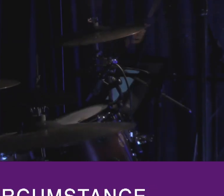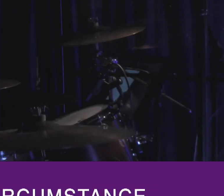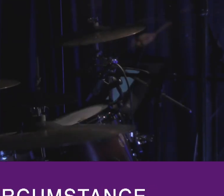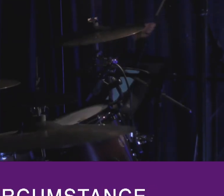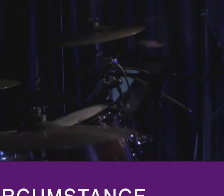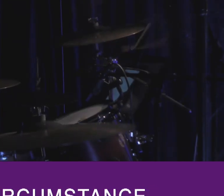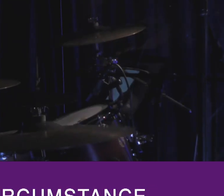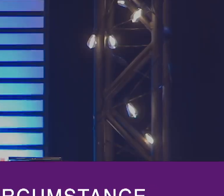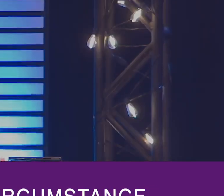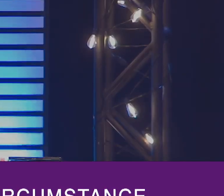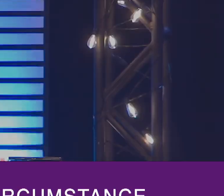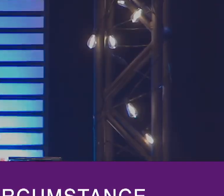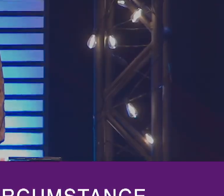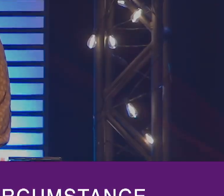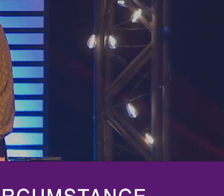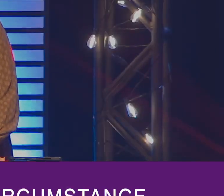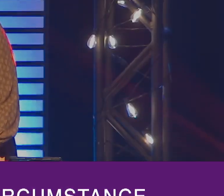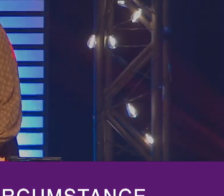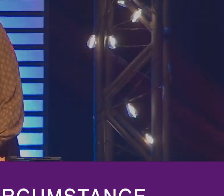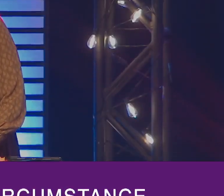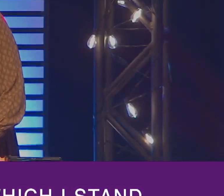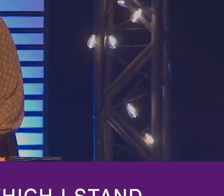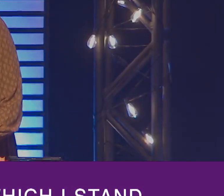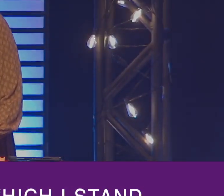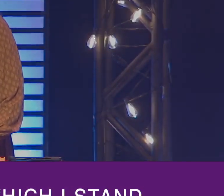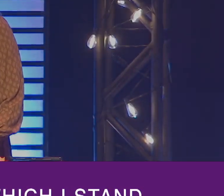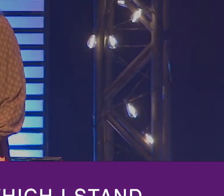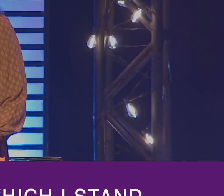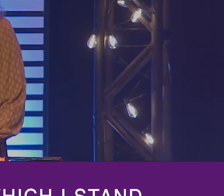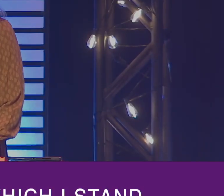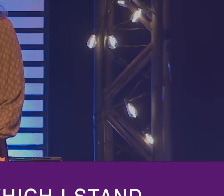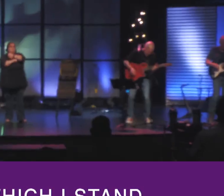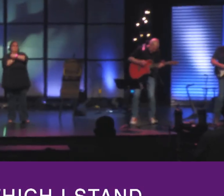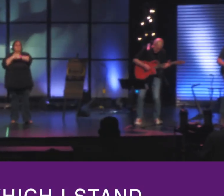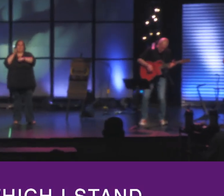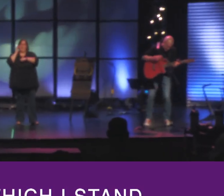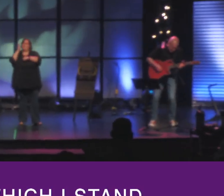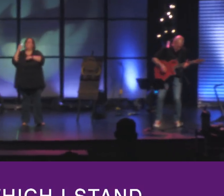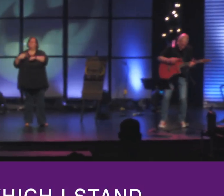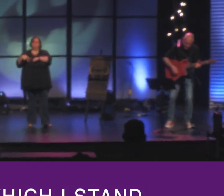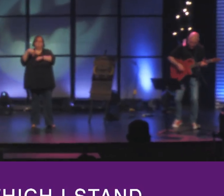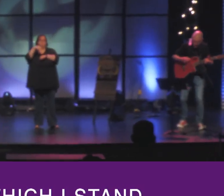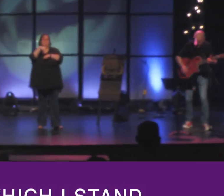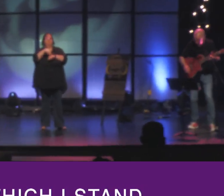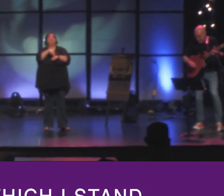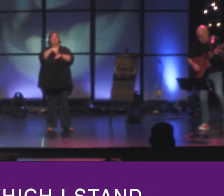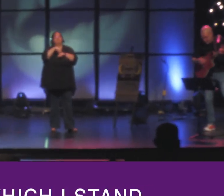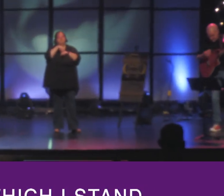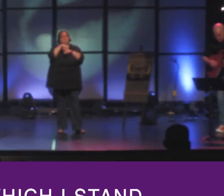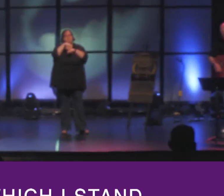seasons. No matter what the circumstance, love is the rock on which I